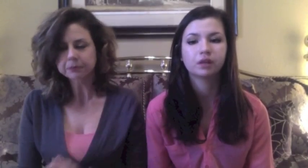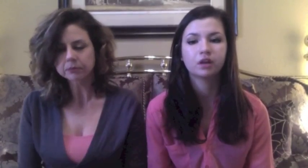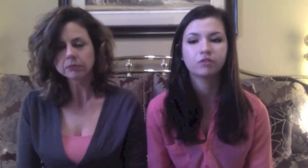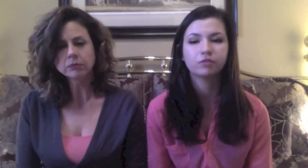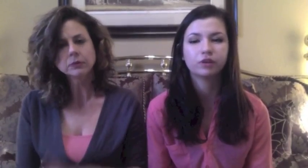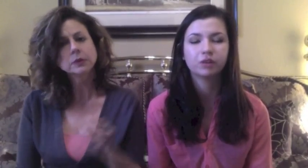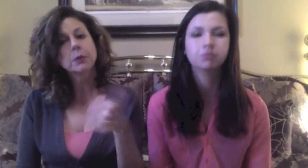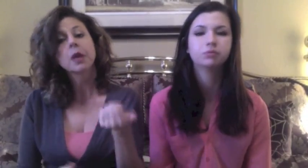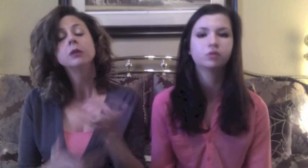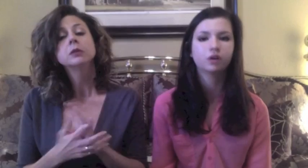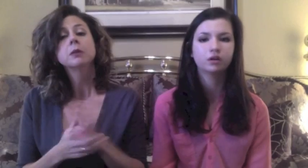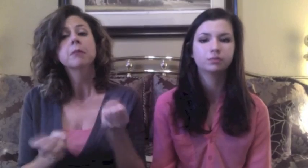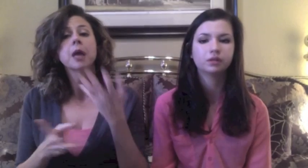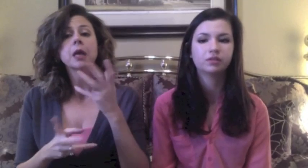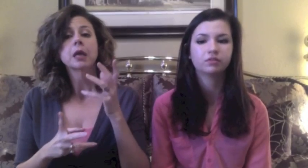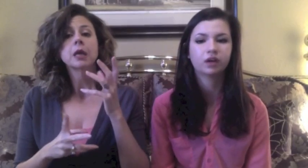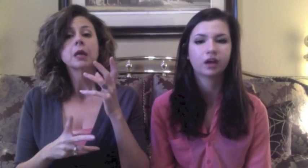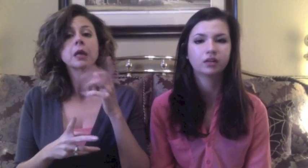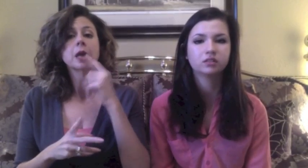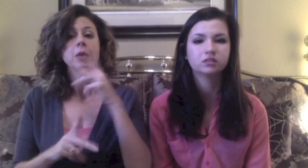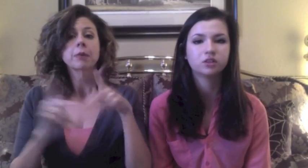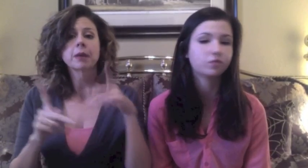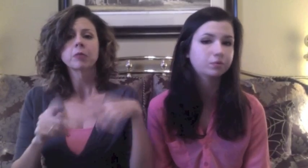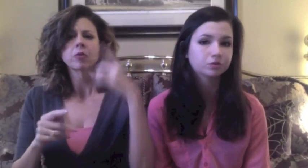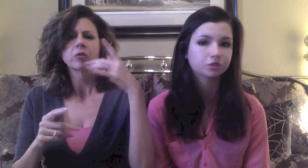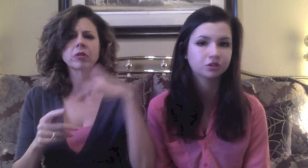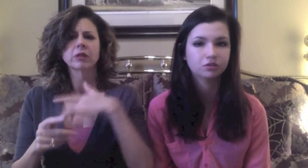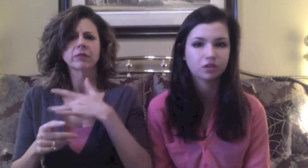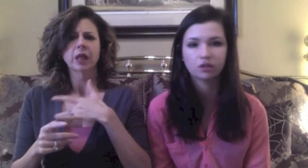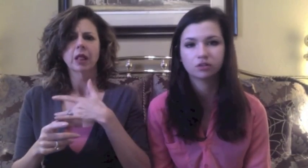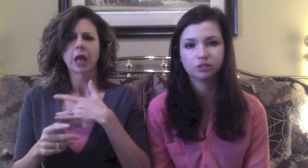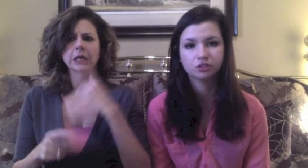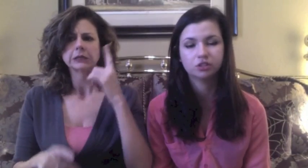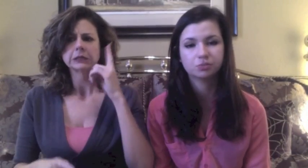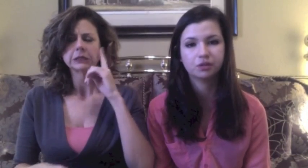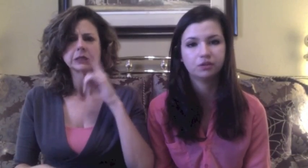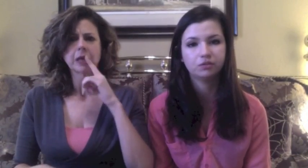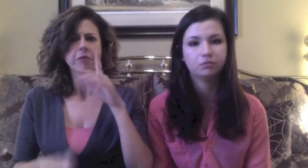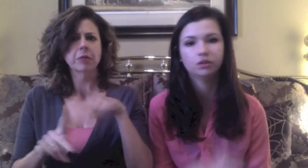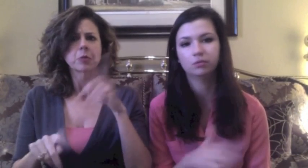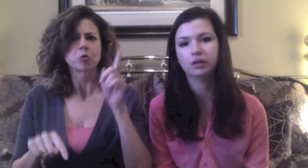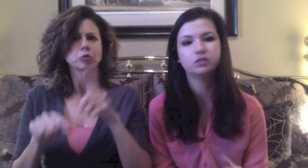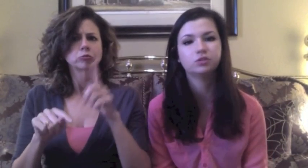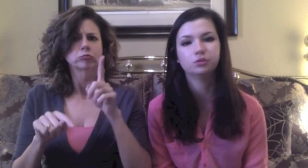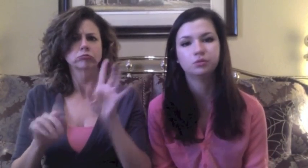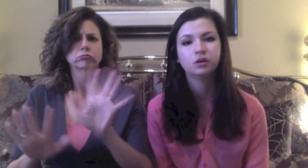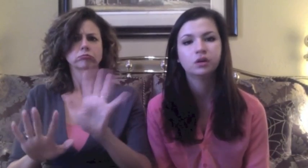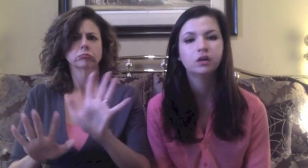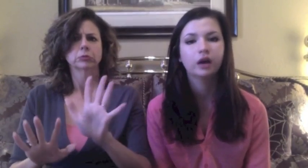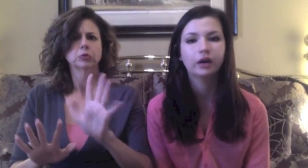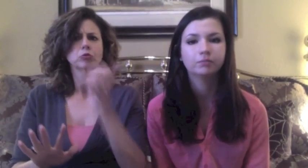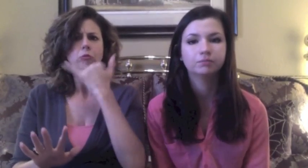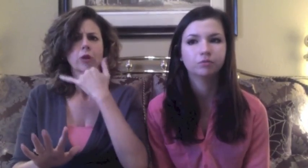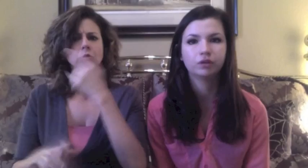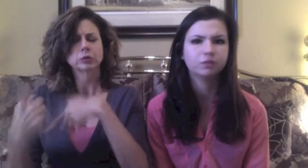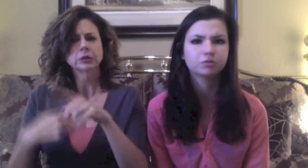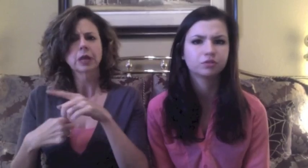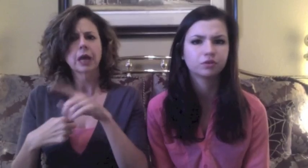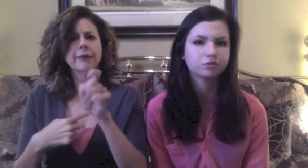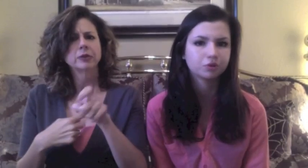things. A lot of hearing people believe that deaf people shouldn't use sign language; they should just be made to